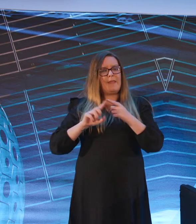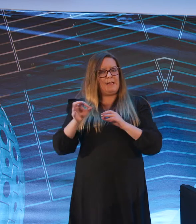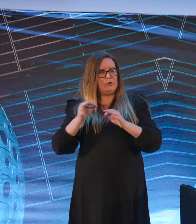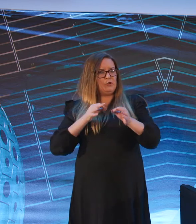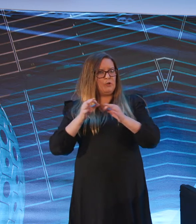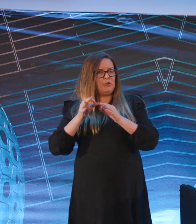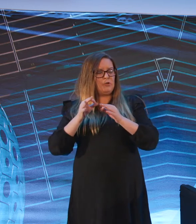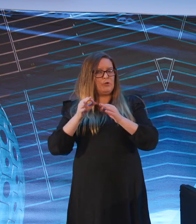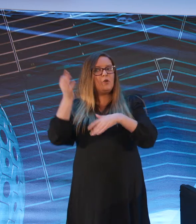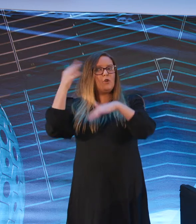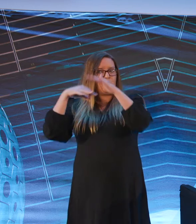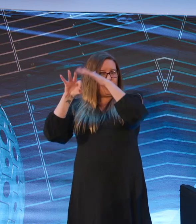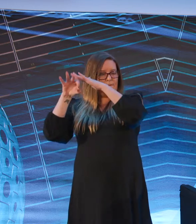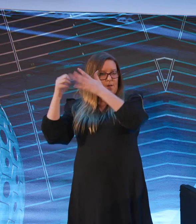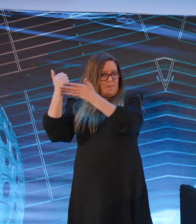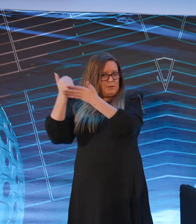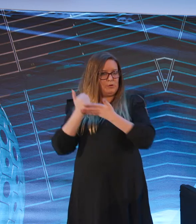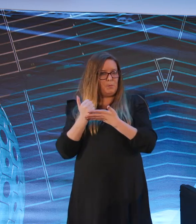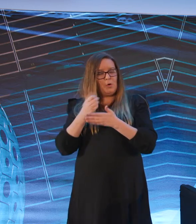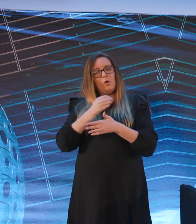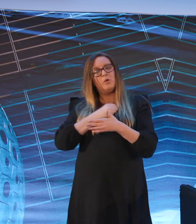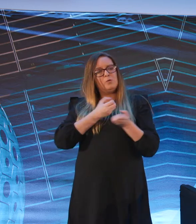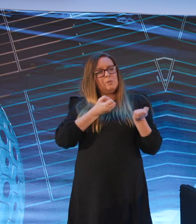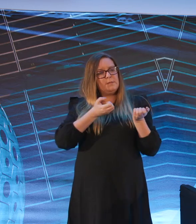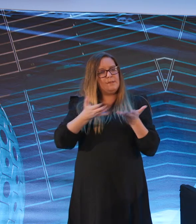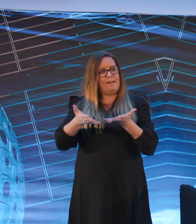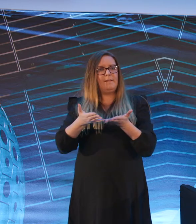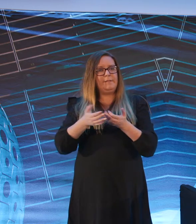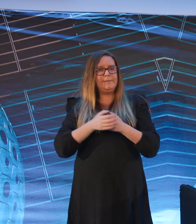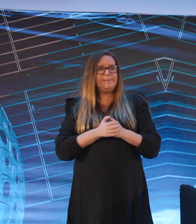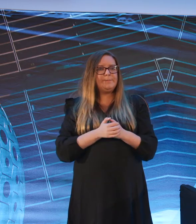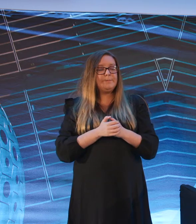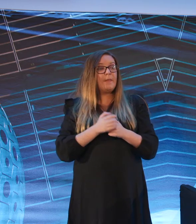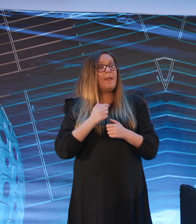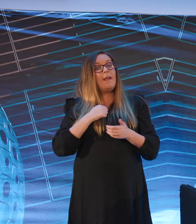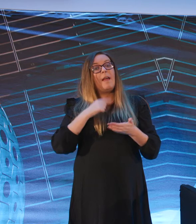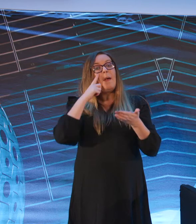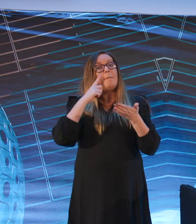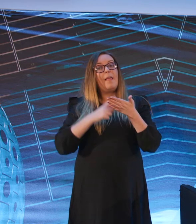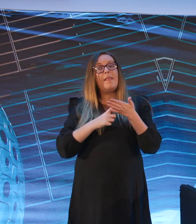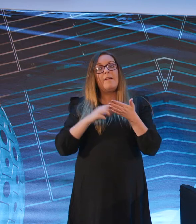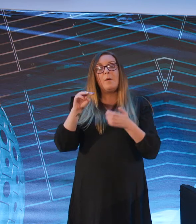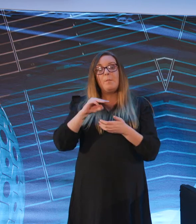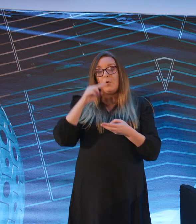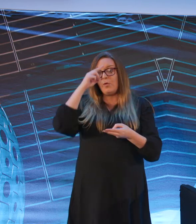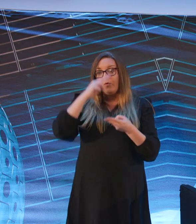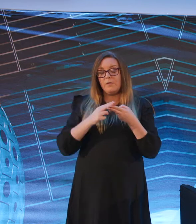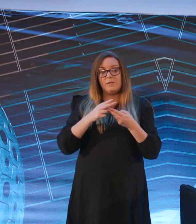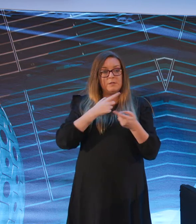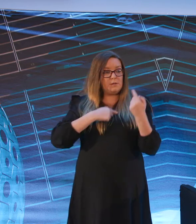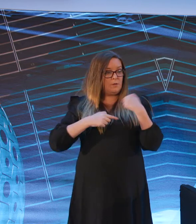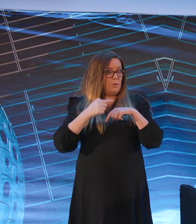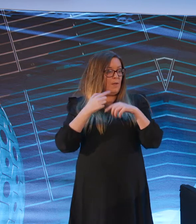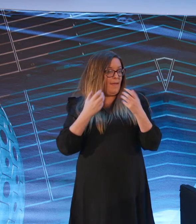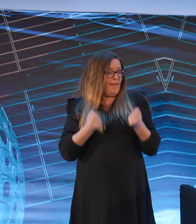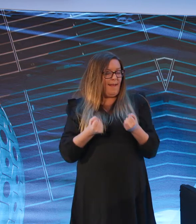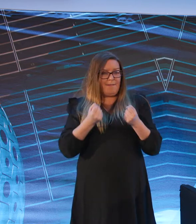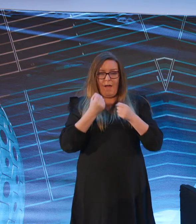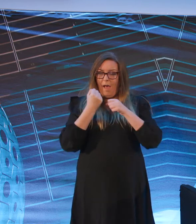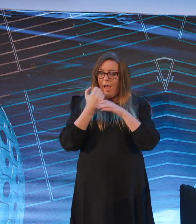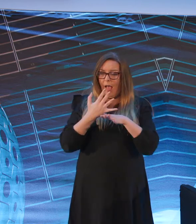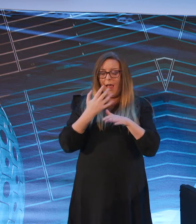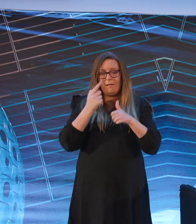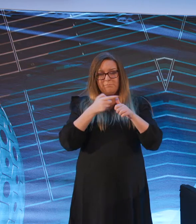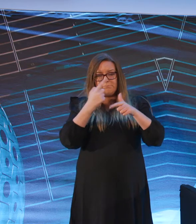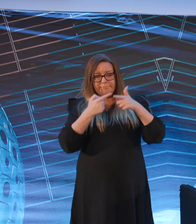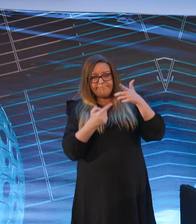government's support to deliver. I believe that at Maynooth University we possess all these things and